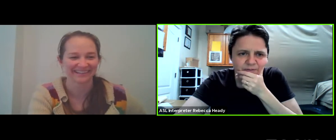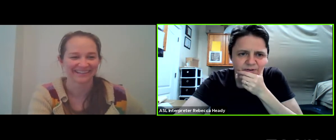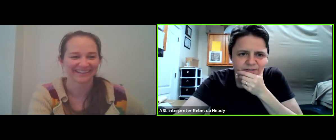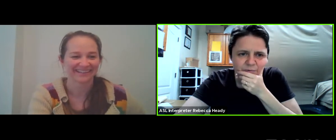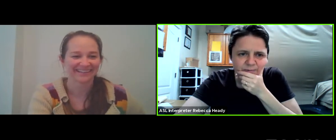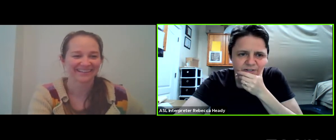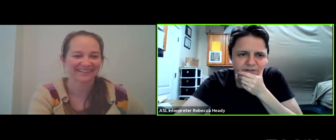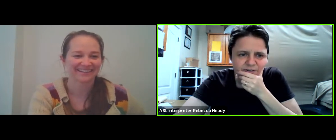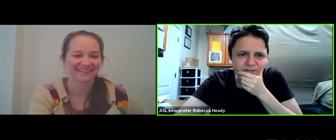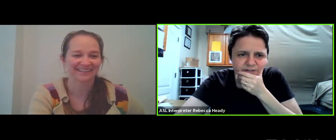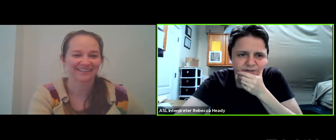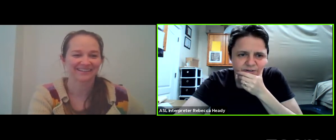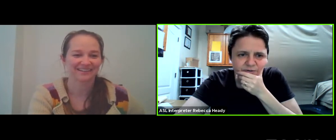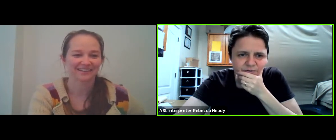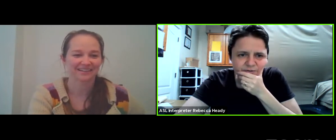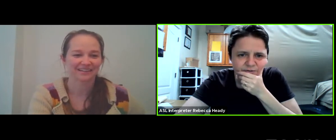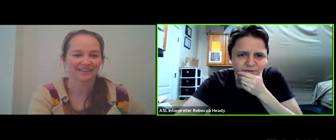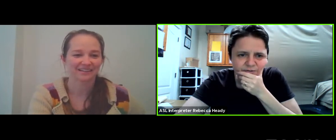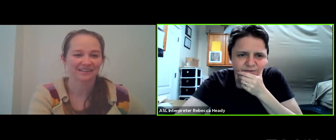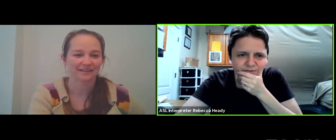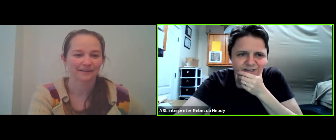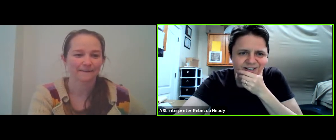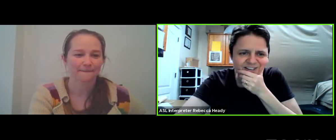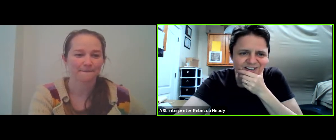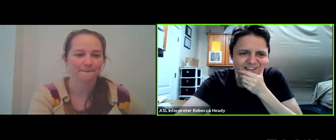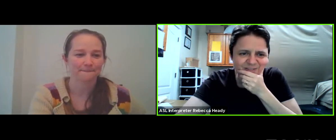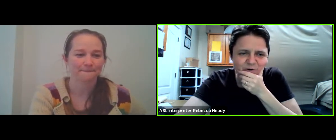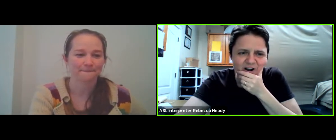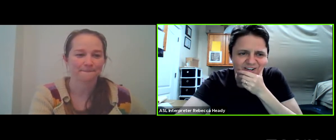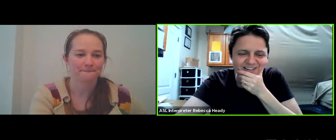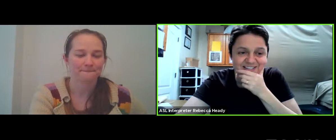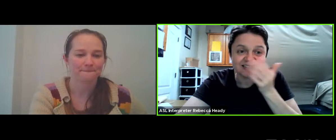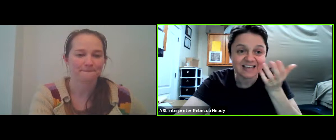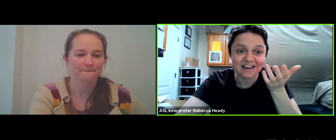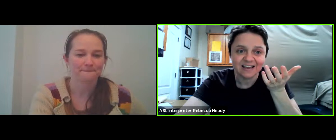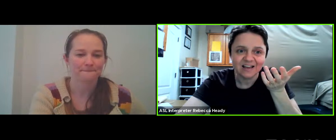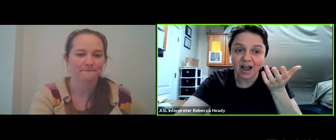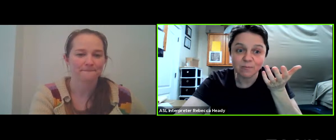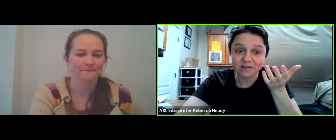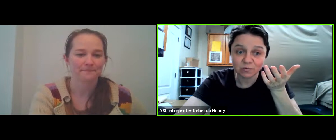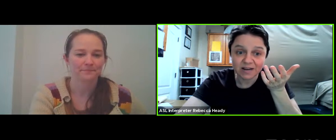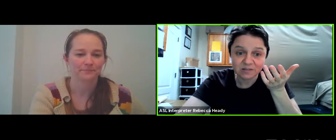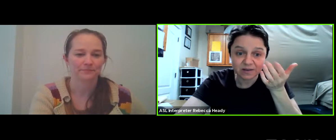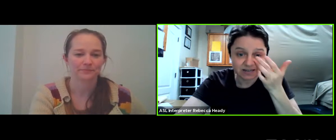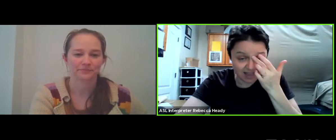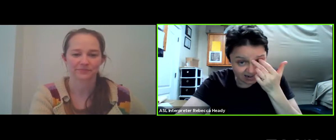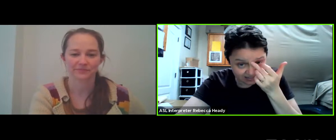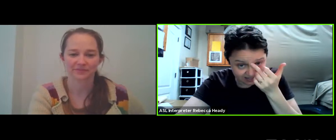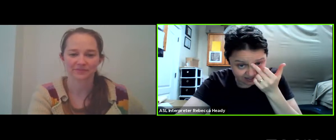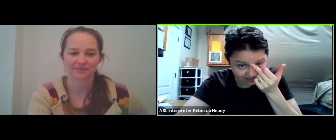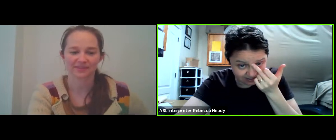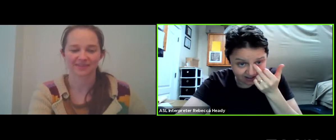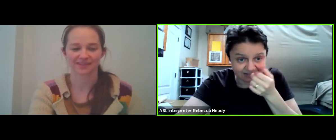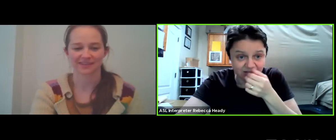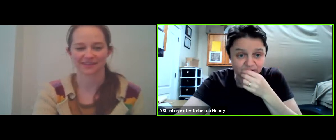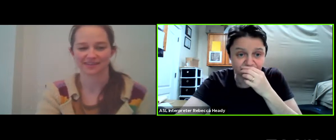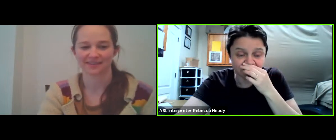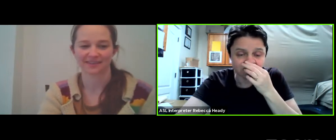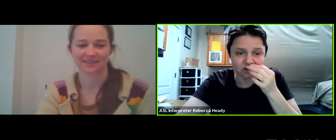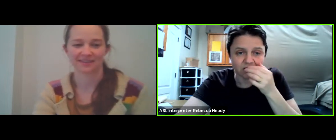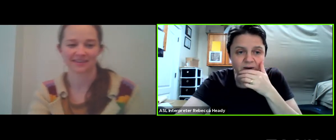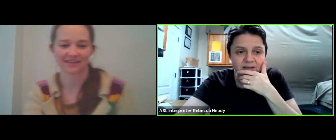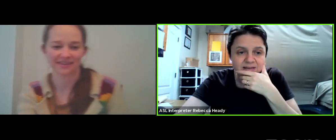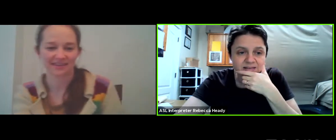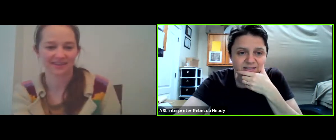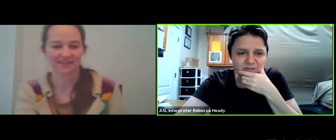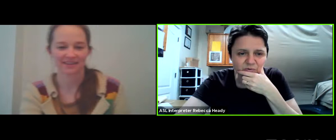to go back up and look because I want to make sure I didn't tell you wrong, because he said eyebrows are raised a bit and head is slightly tilted for